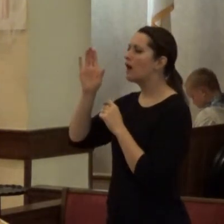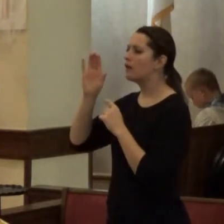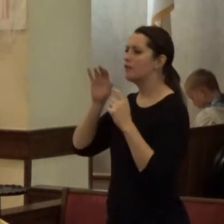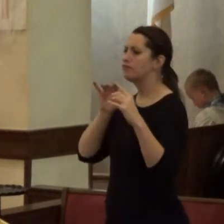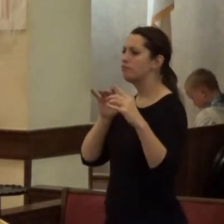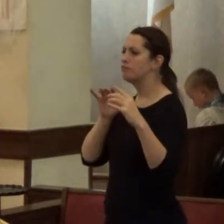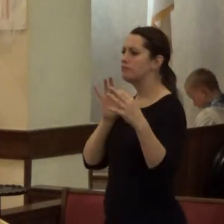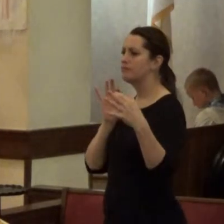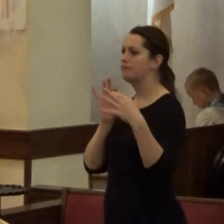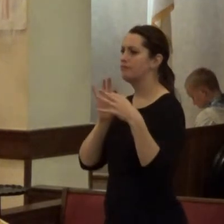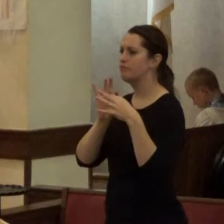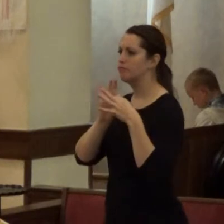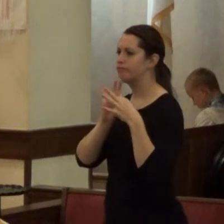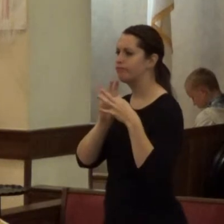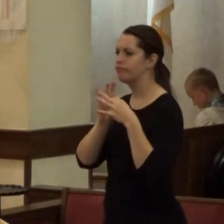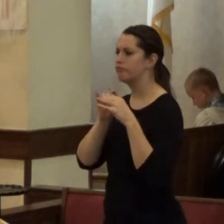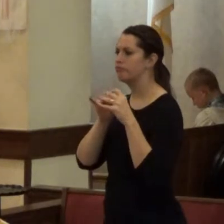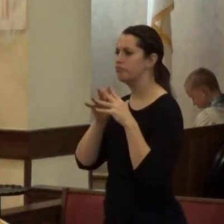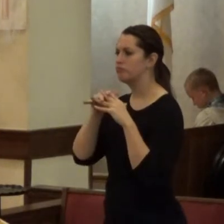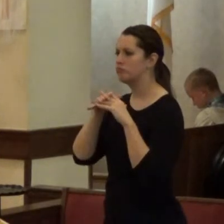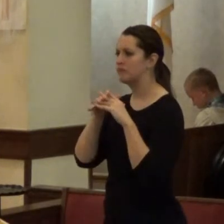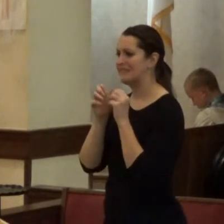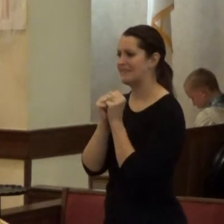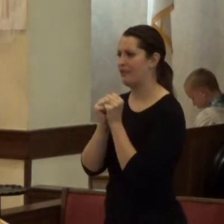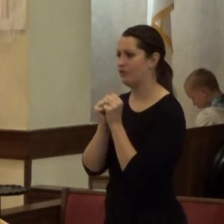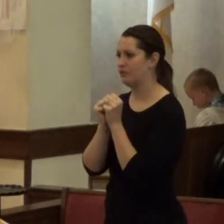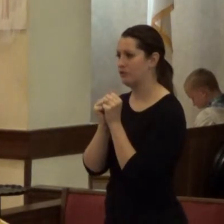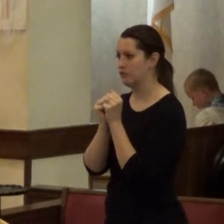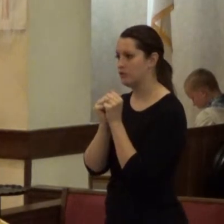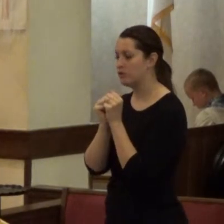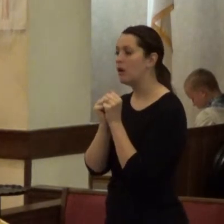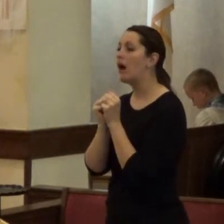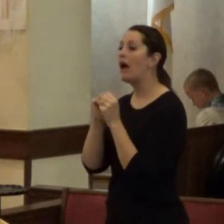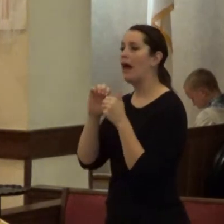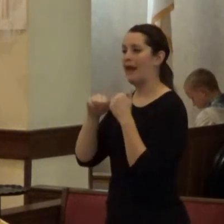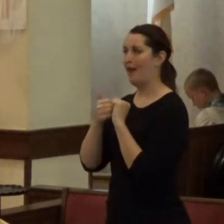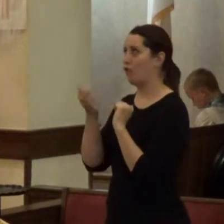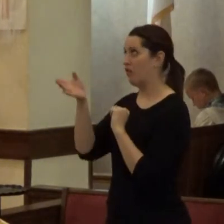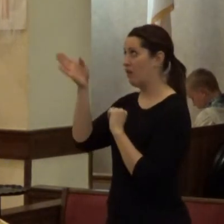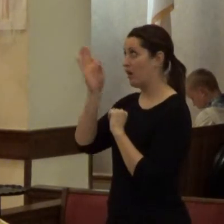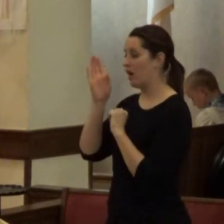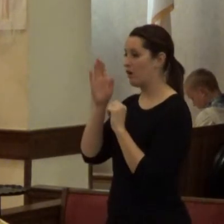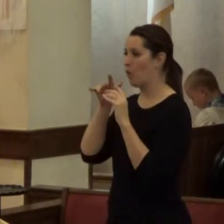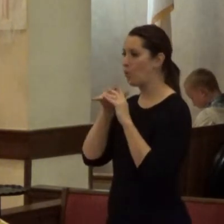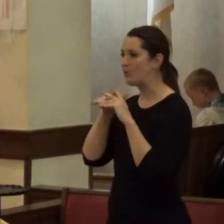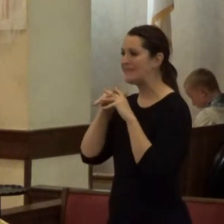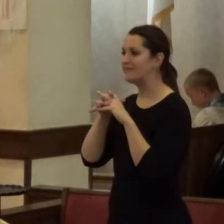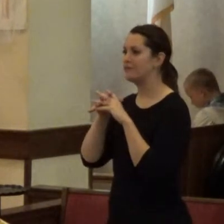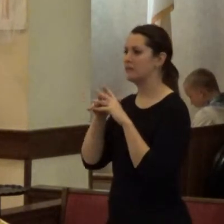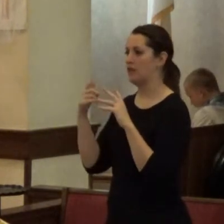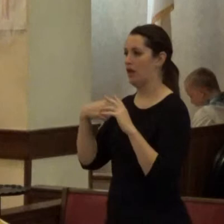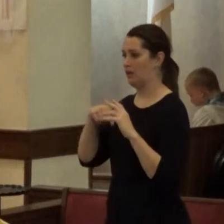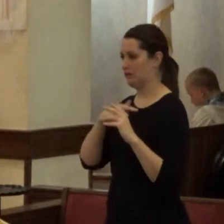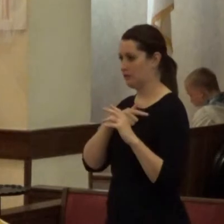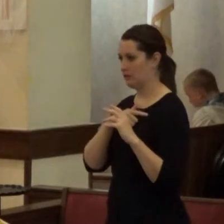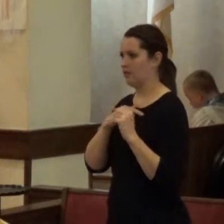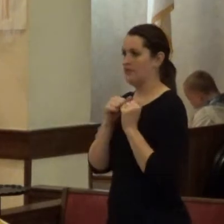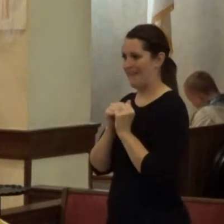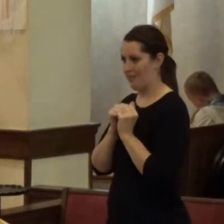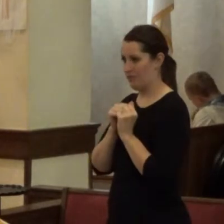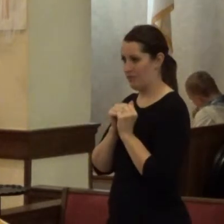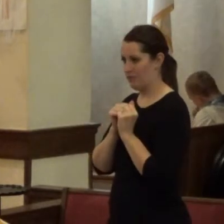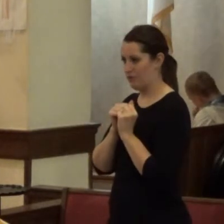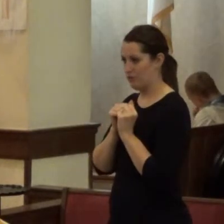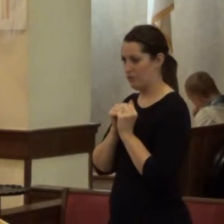woven us all together and how God weaves us all